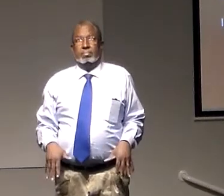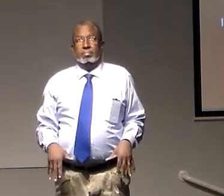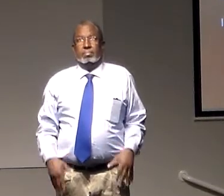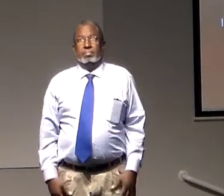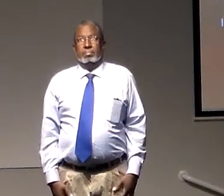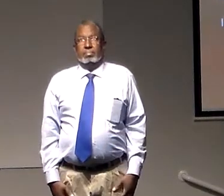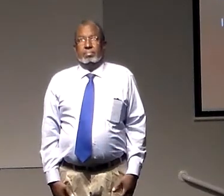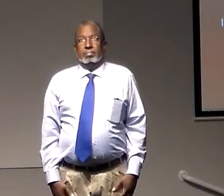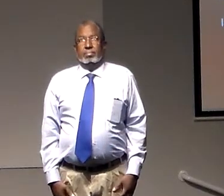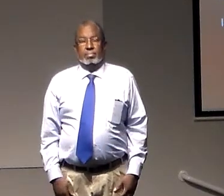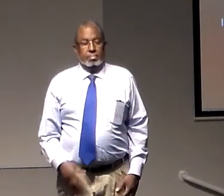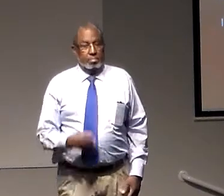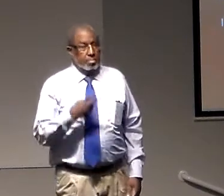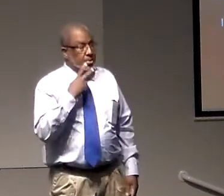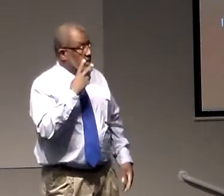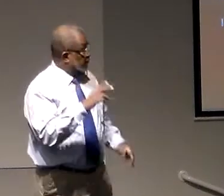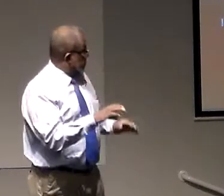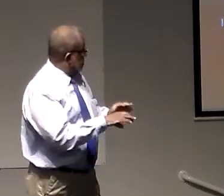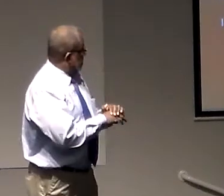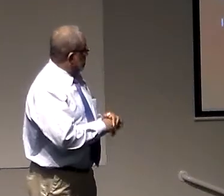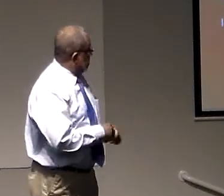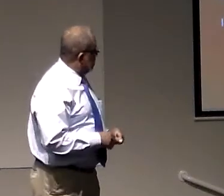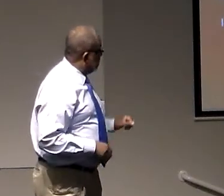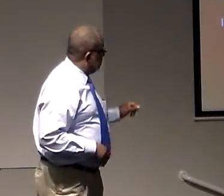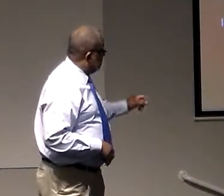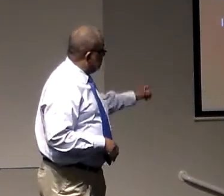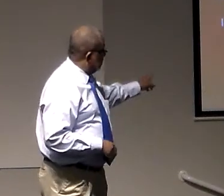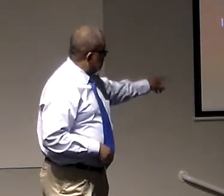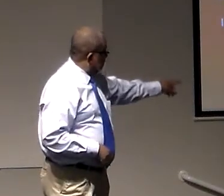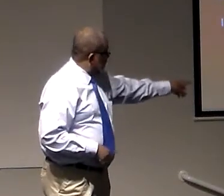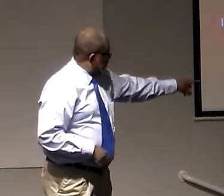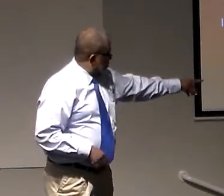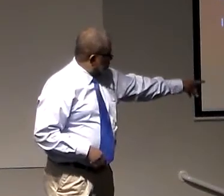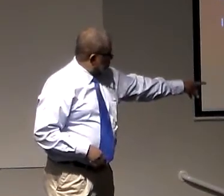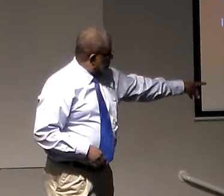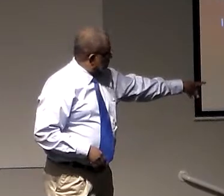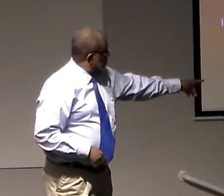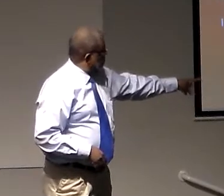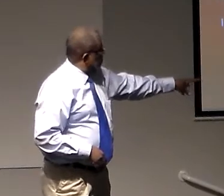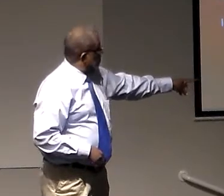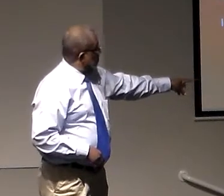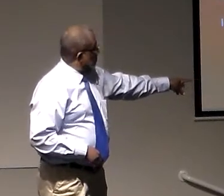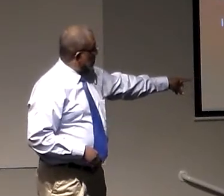of salt. You see that picture right there?